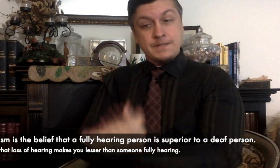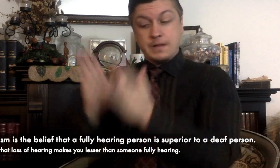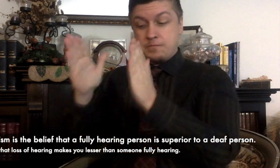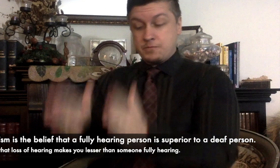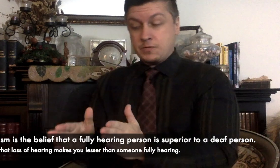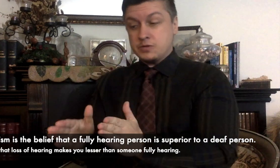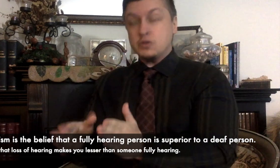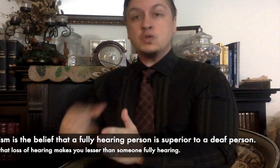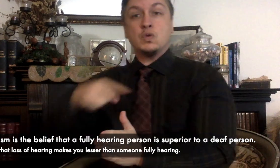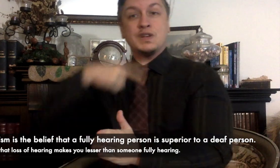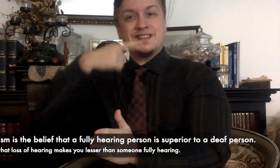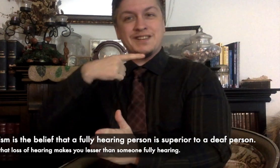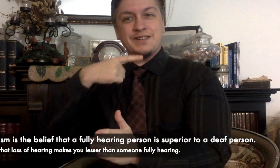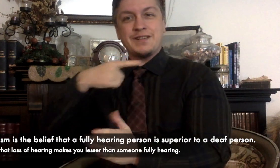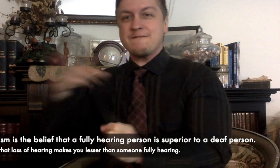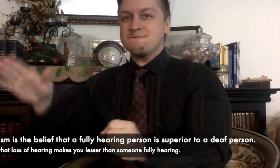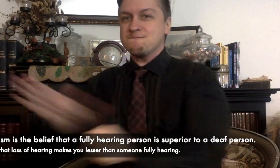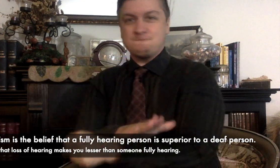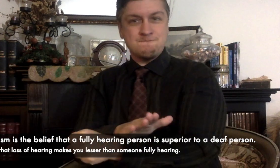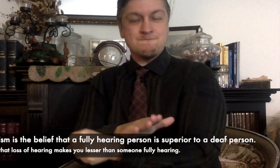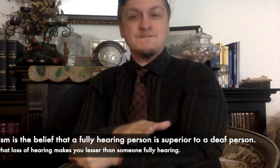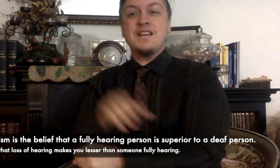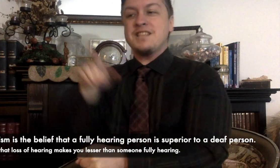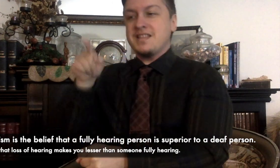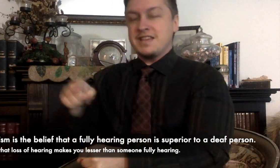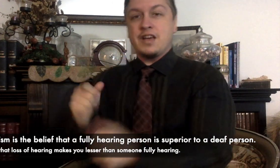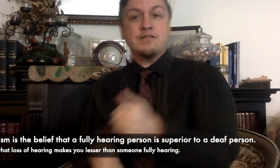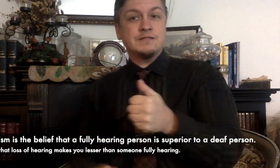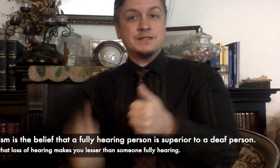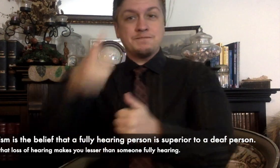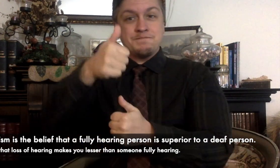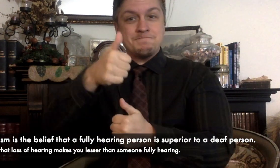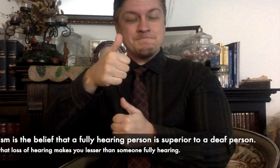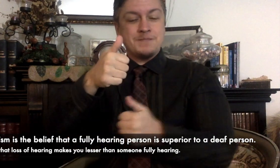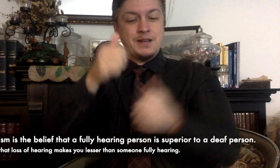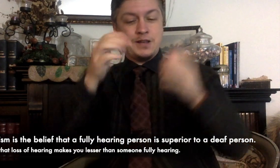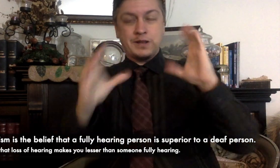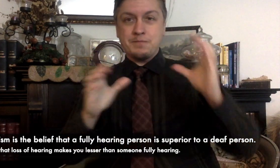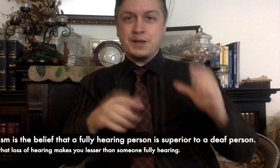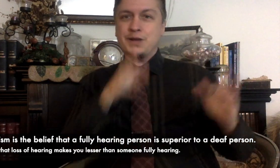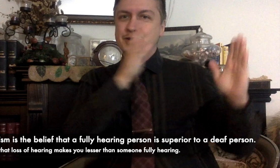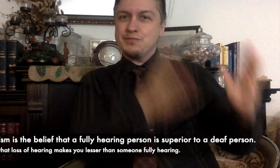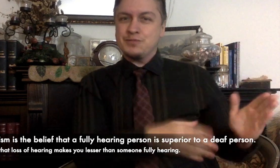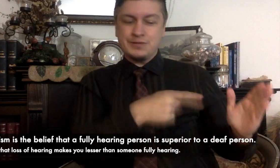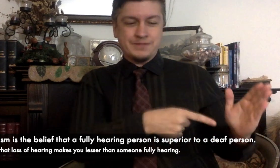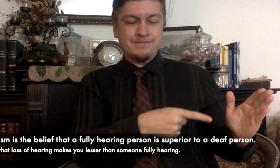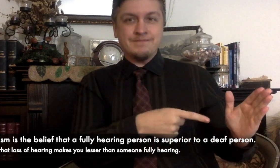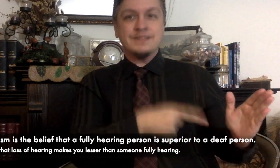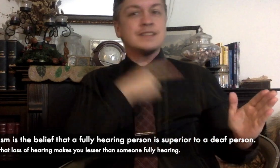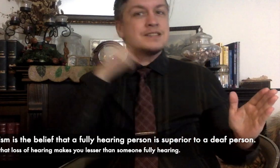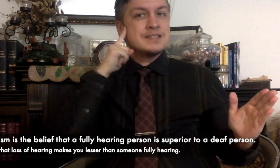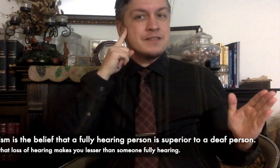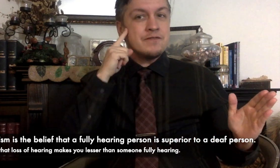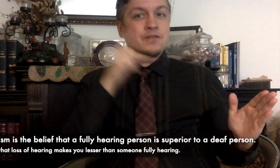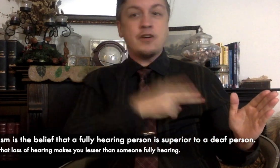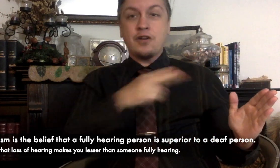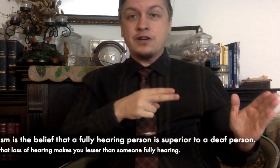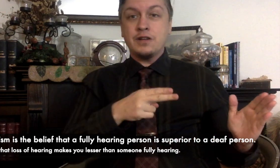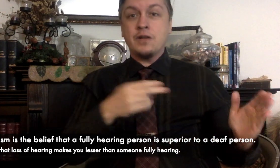a fully hearing person is superior to a deaf person.